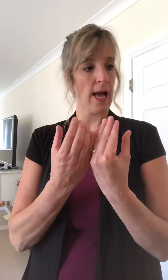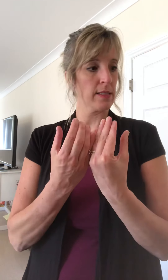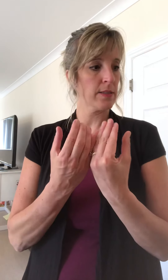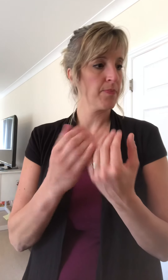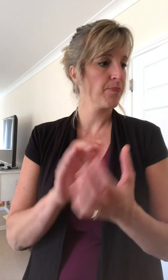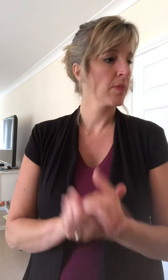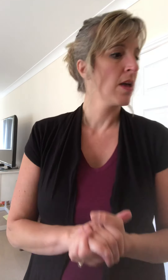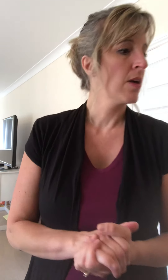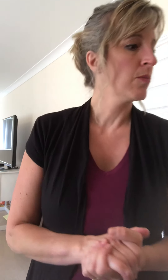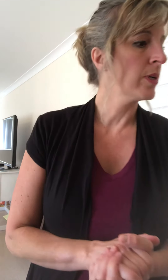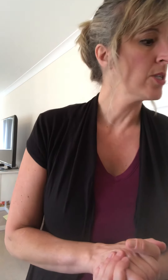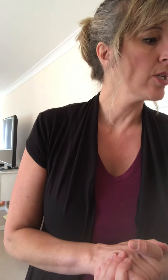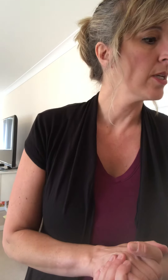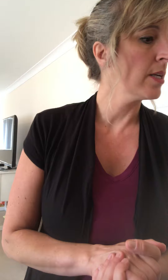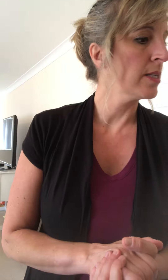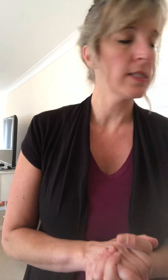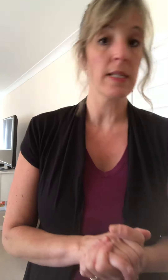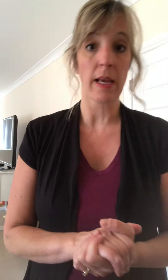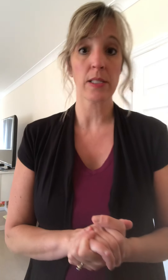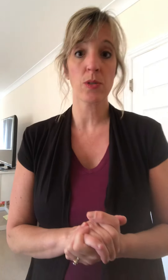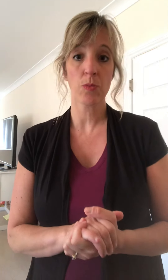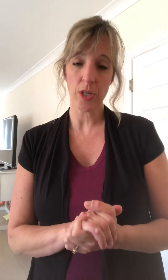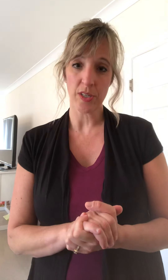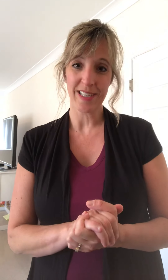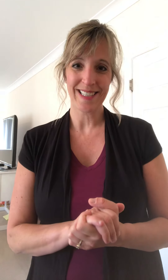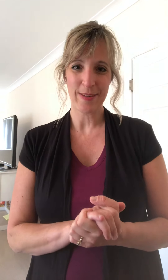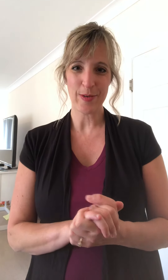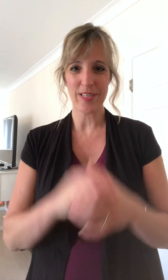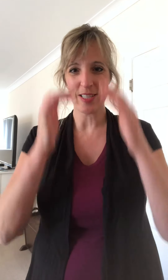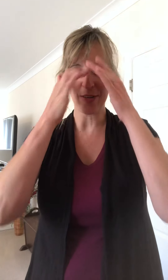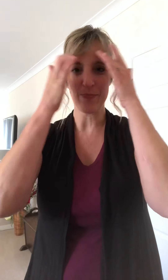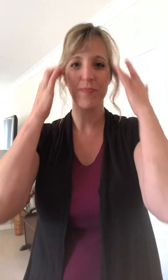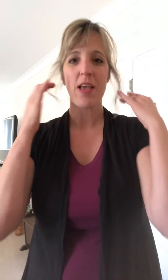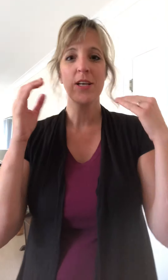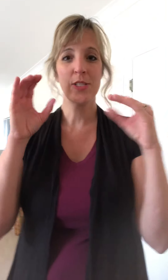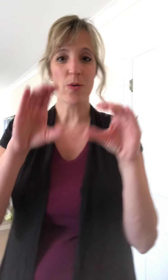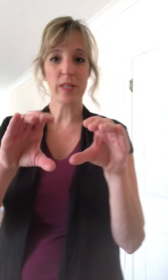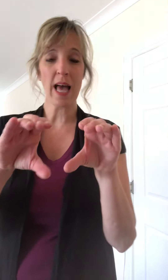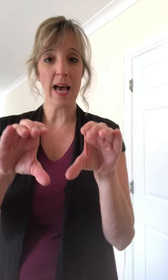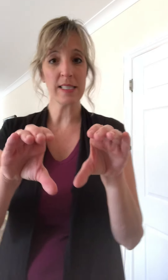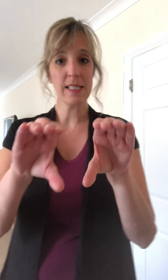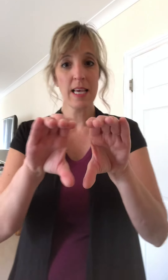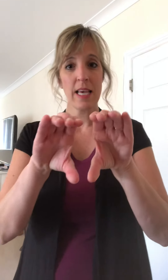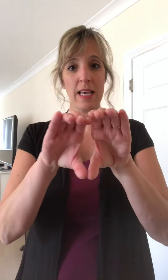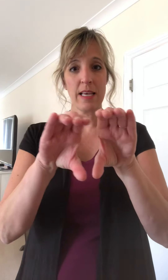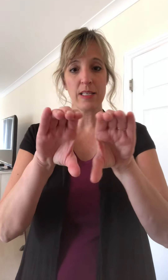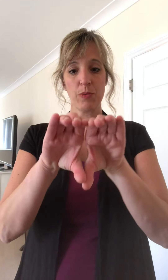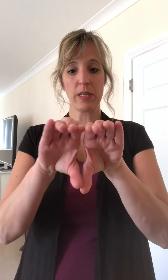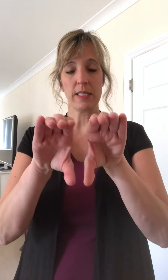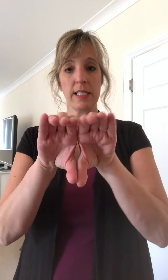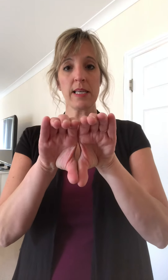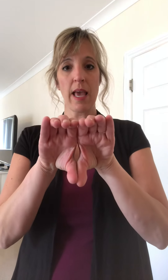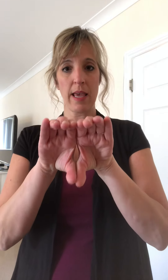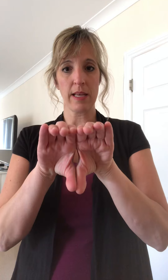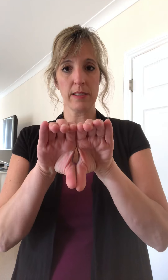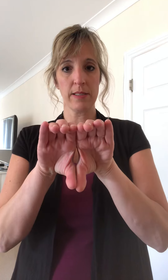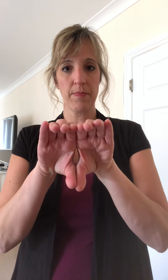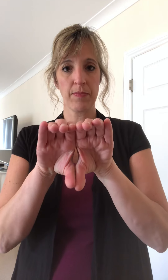class, which is the next word that we're going to learn. So class is with C hands.